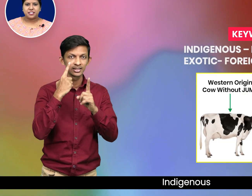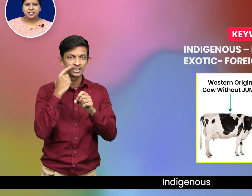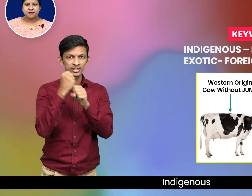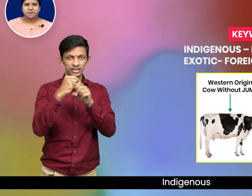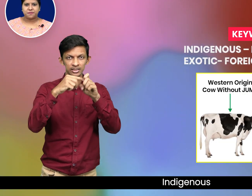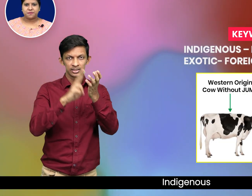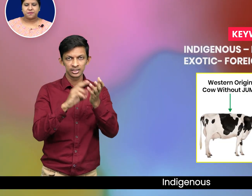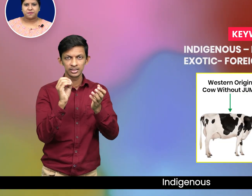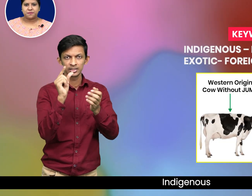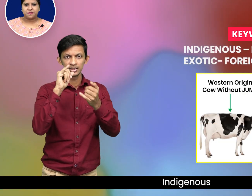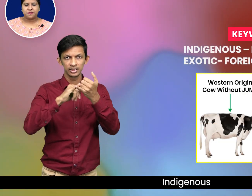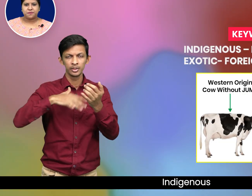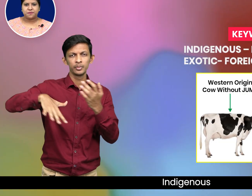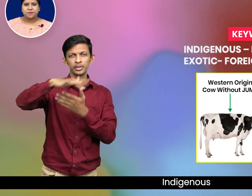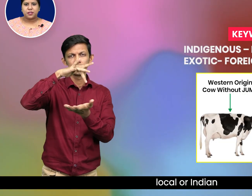indigenous,